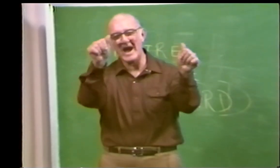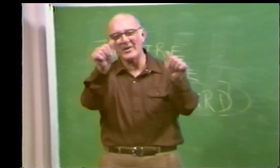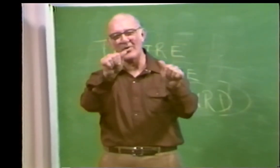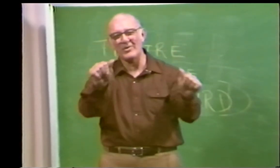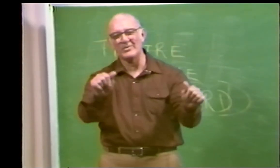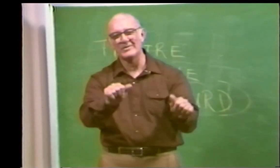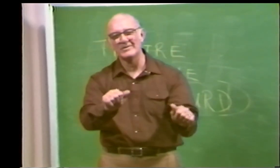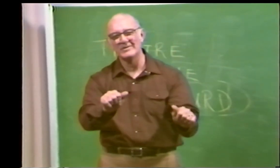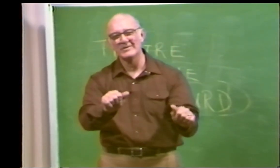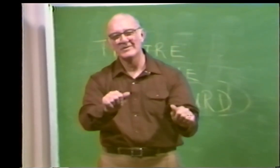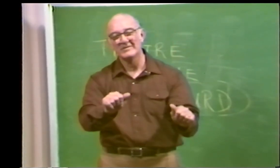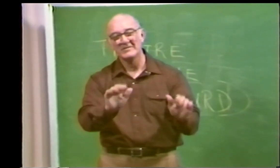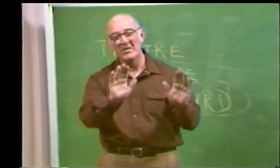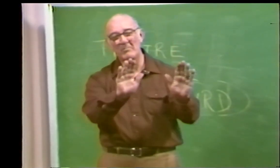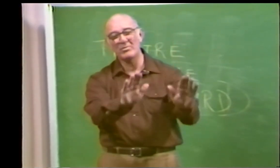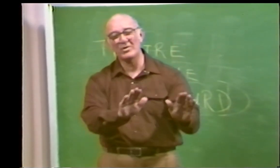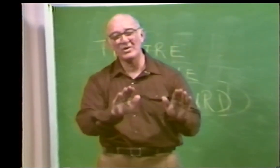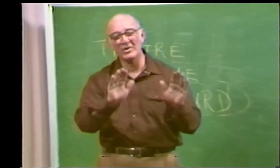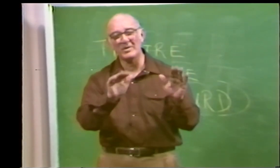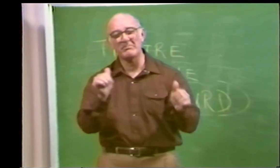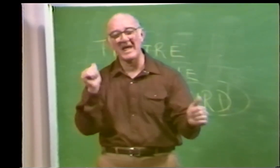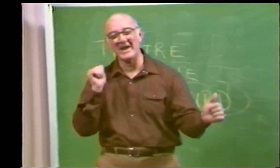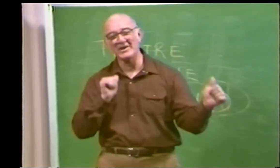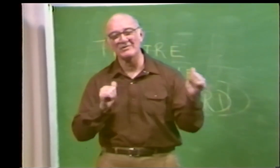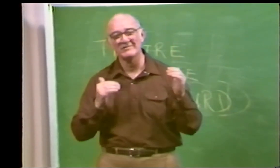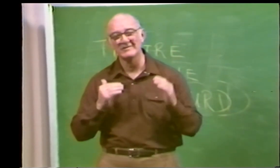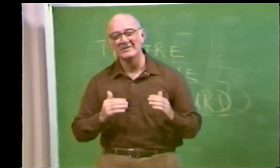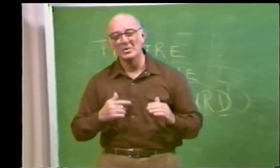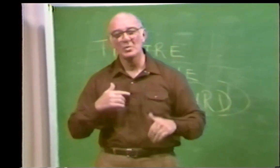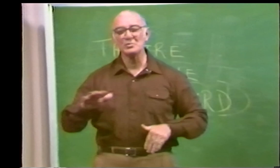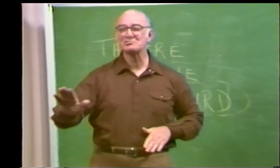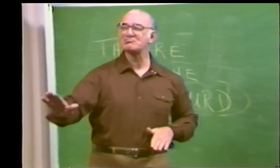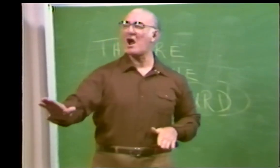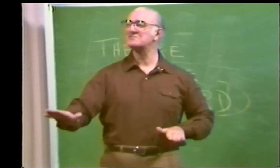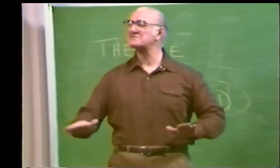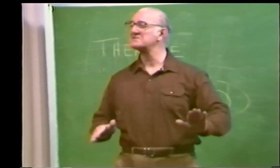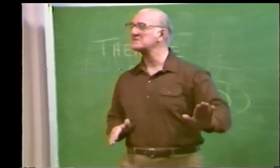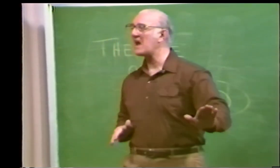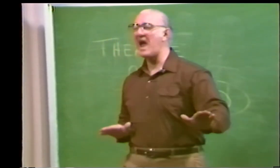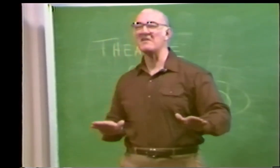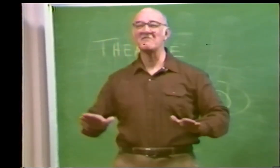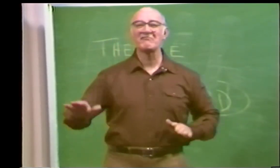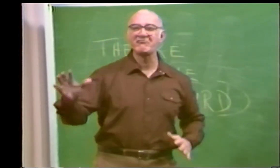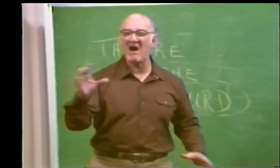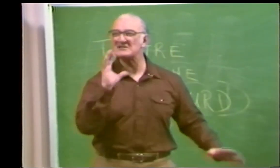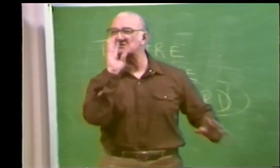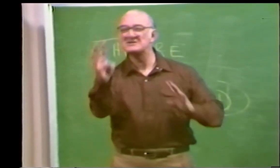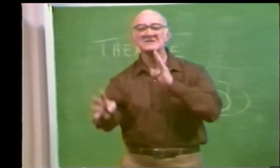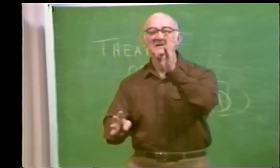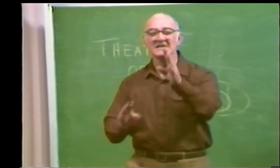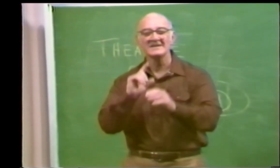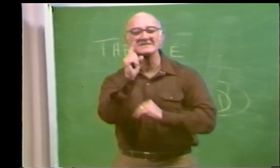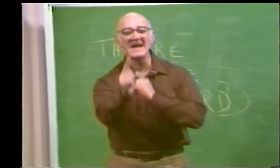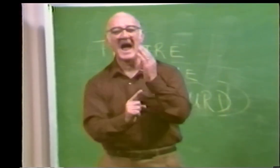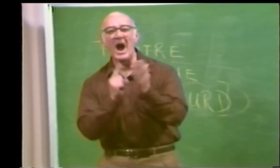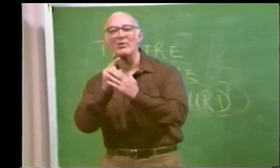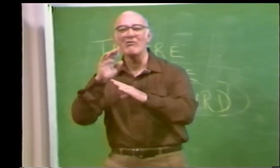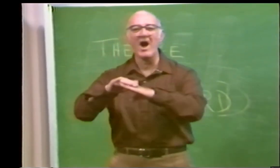shadow, a poor player who struts and struts his hour on